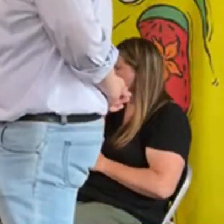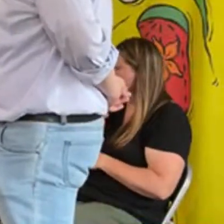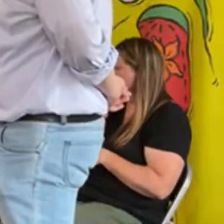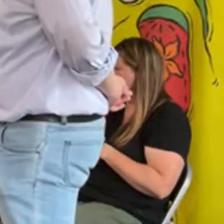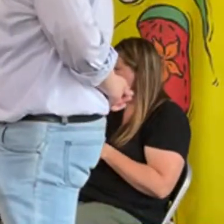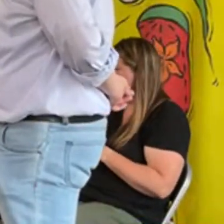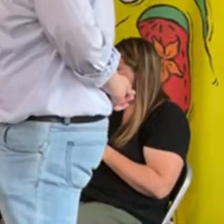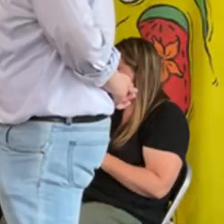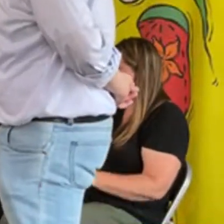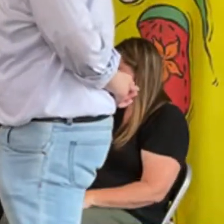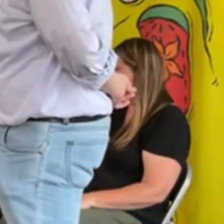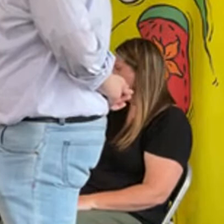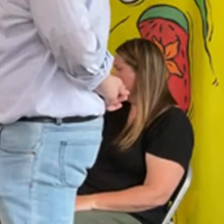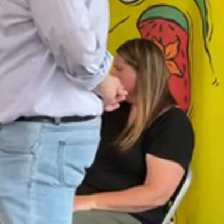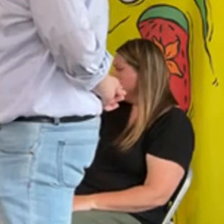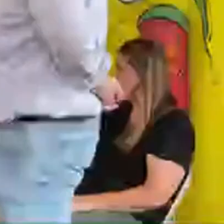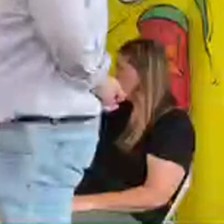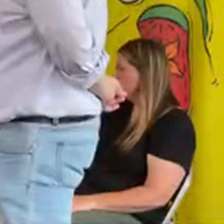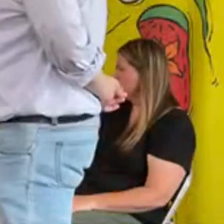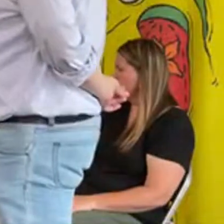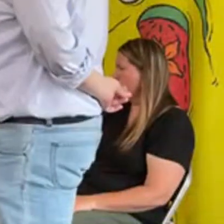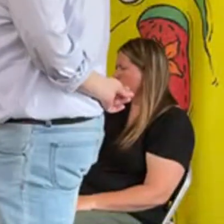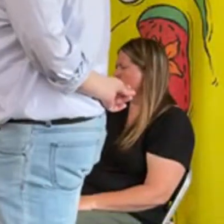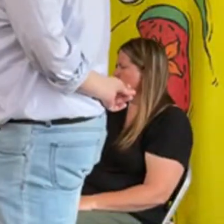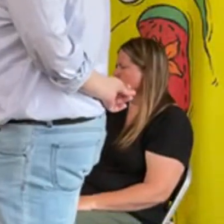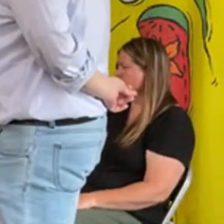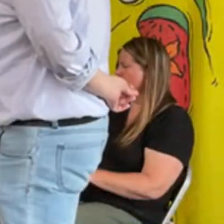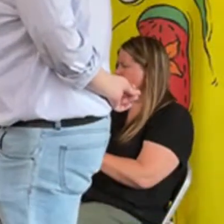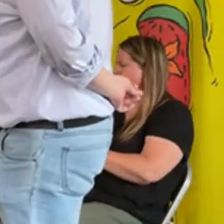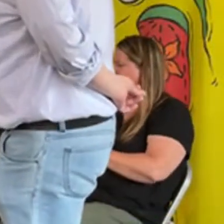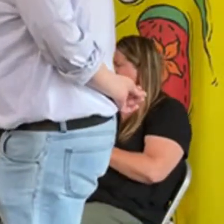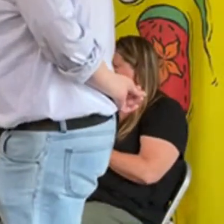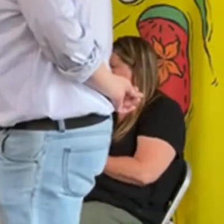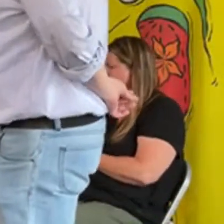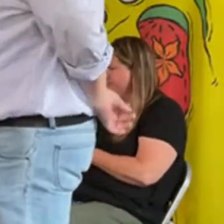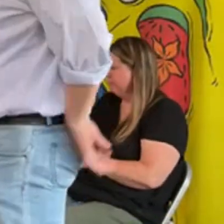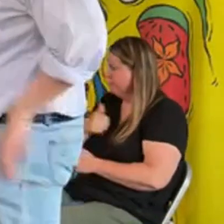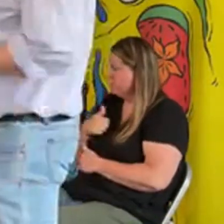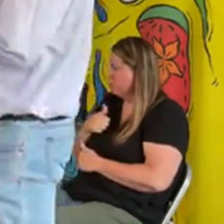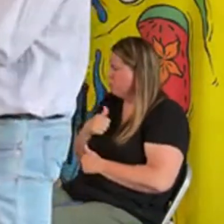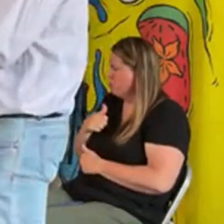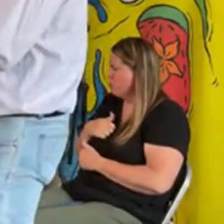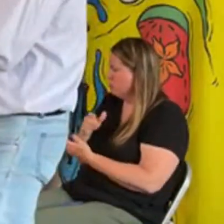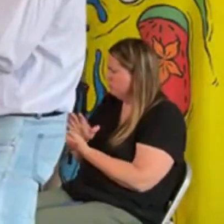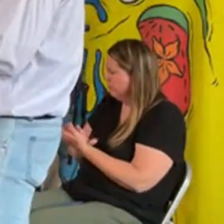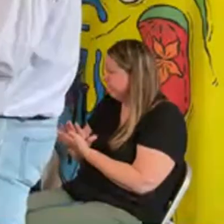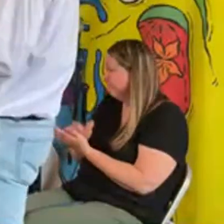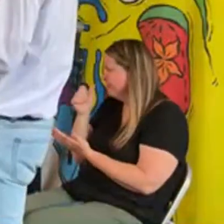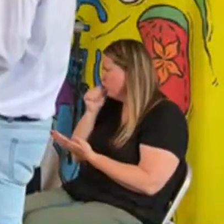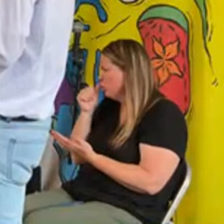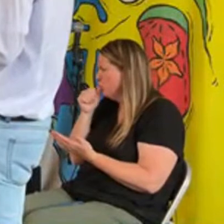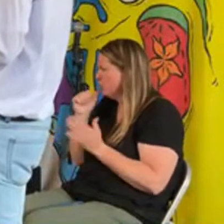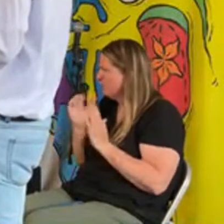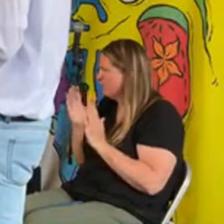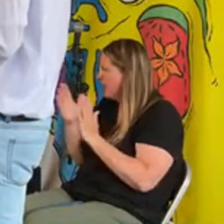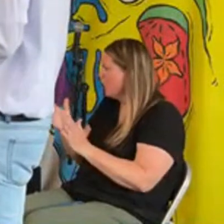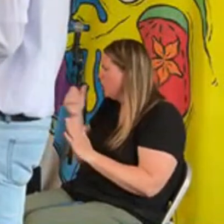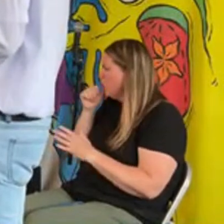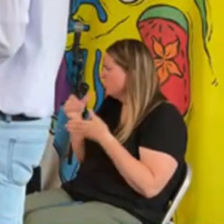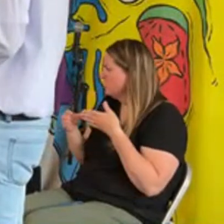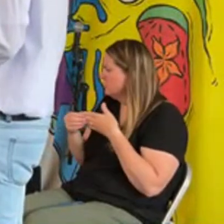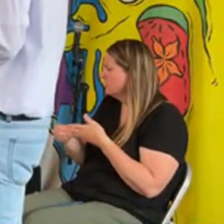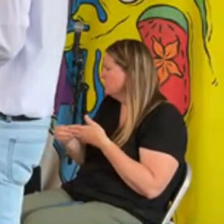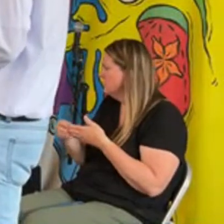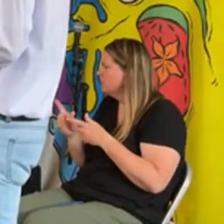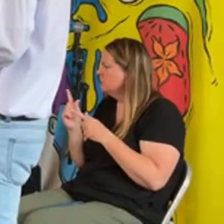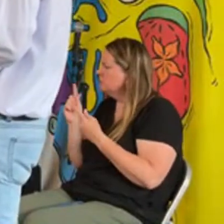pity, we refused. At 6 a.m., when soldiers come in the girls in the alleyway, the girls slide by